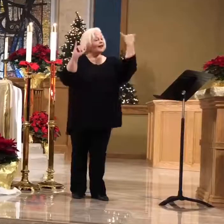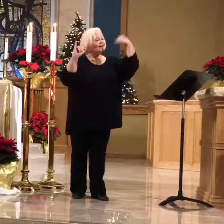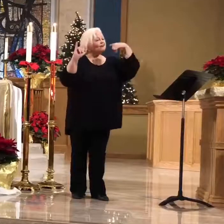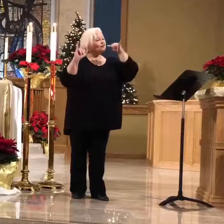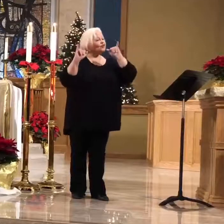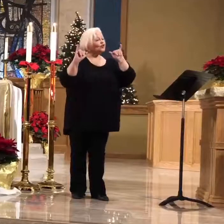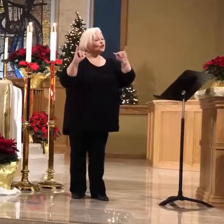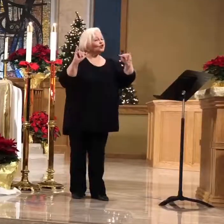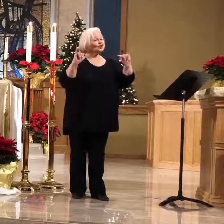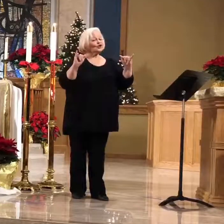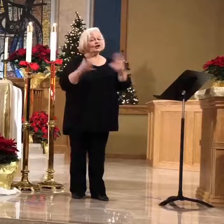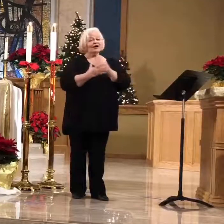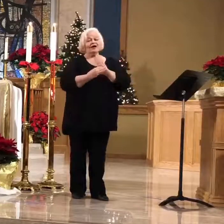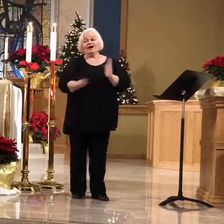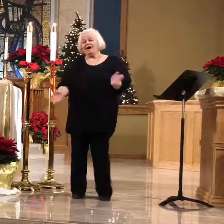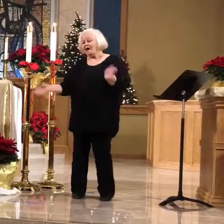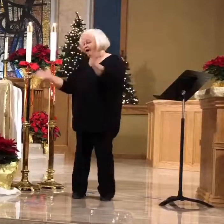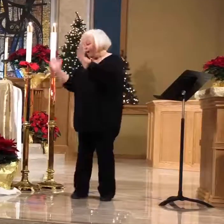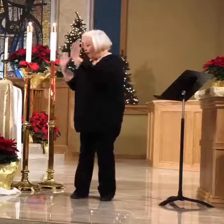and ever.